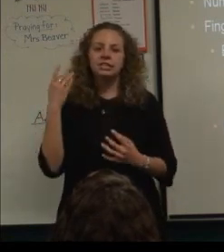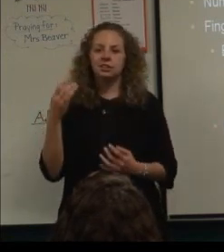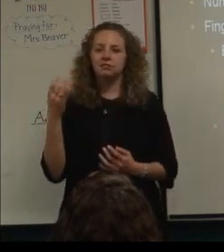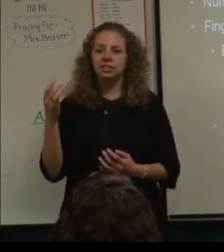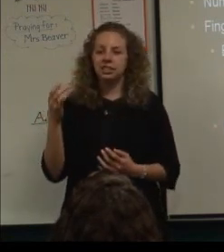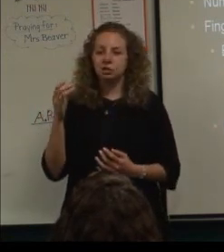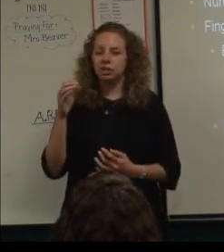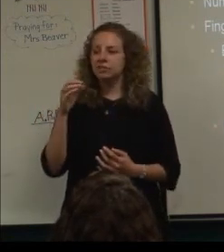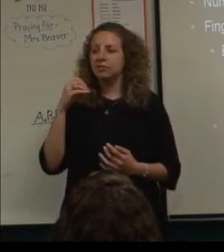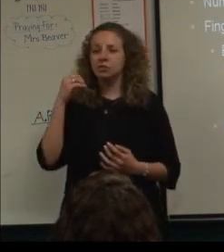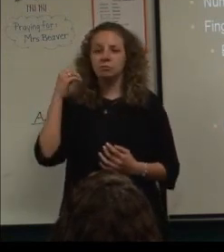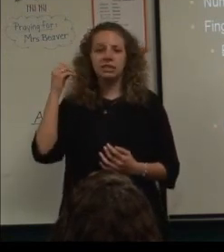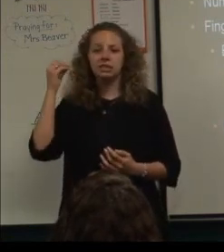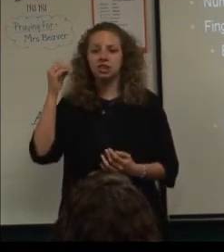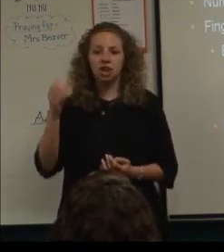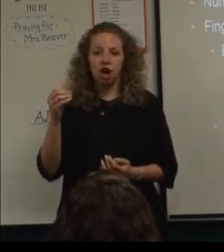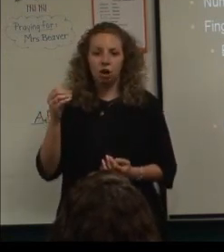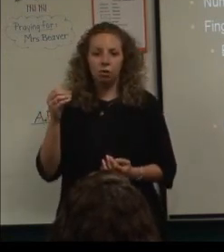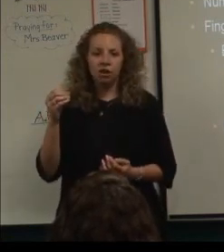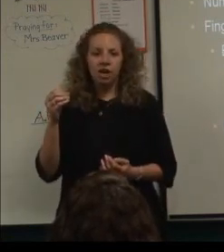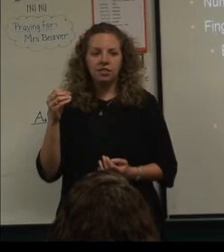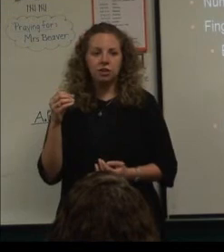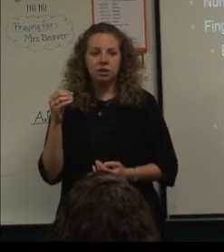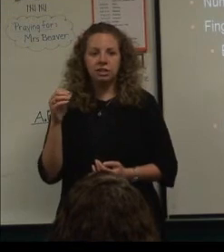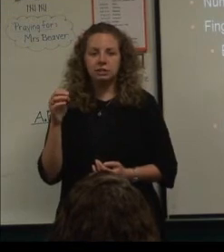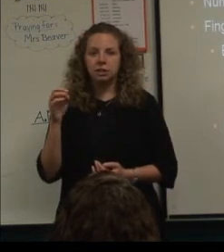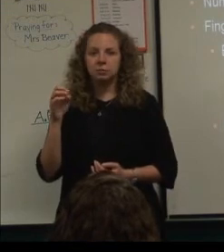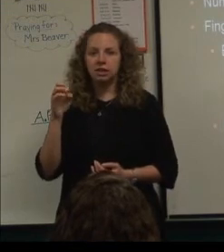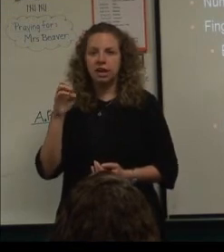sound fits there. So even if you missed the O, then you can still be like